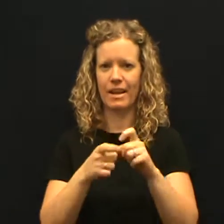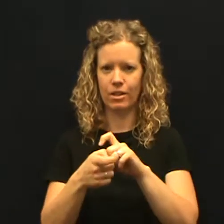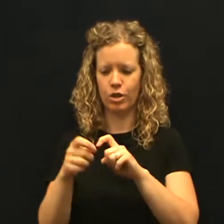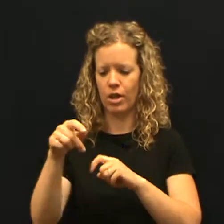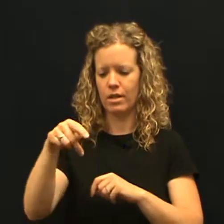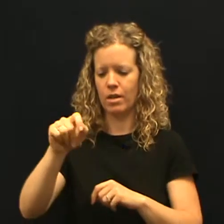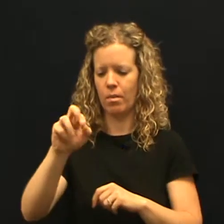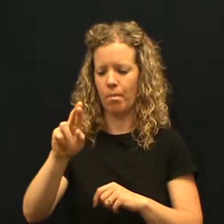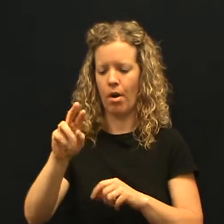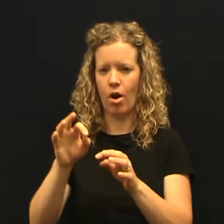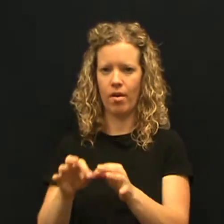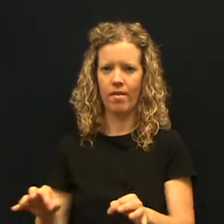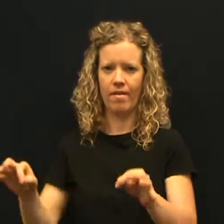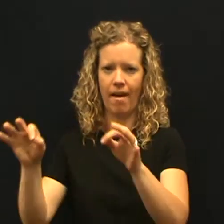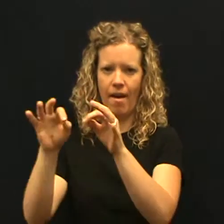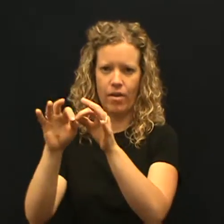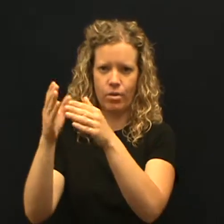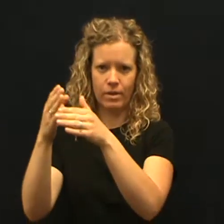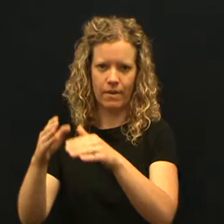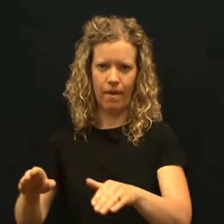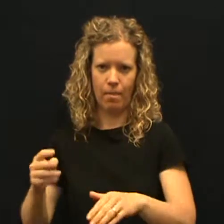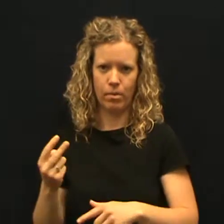par value in half if it's a 50% stock split.